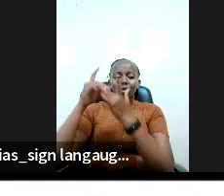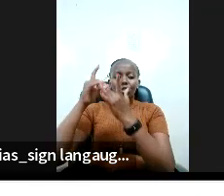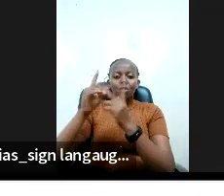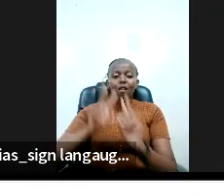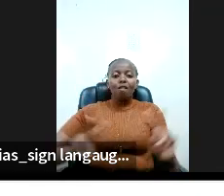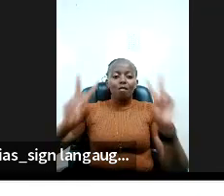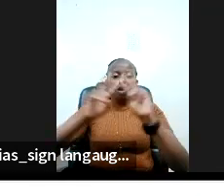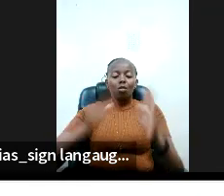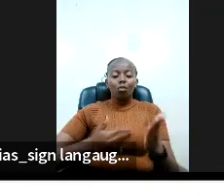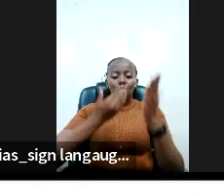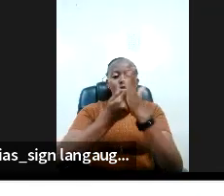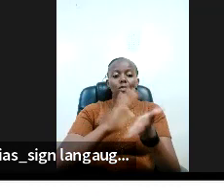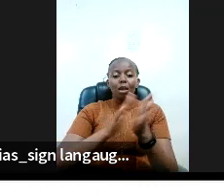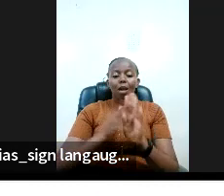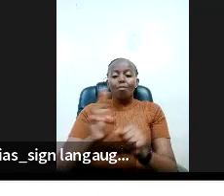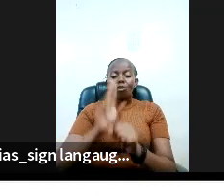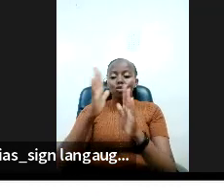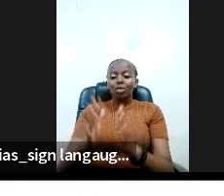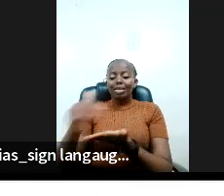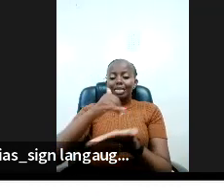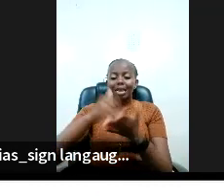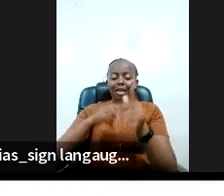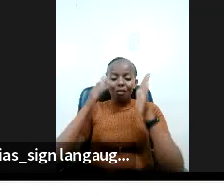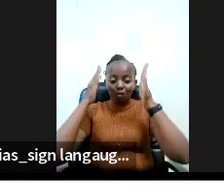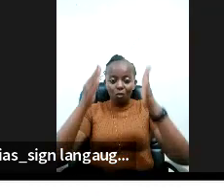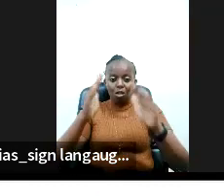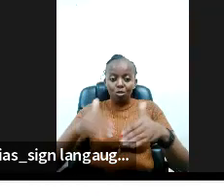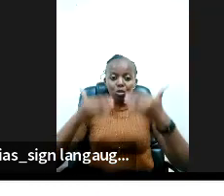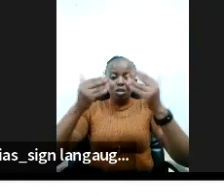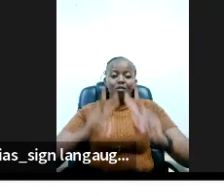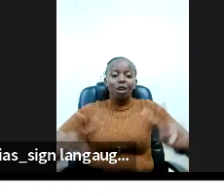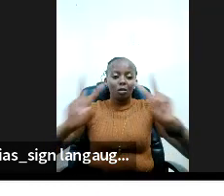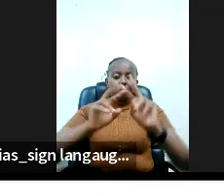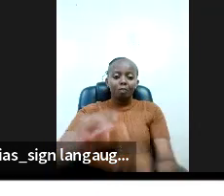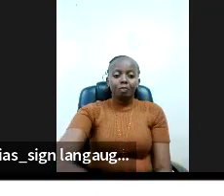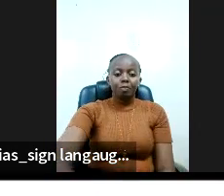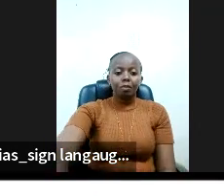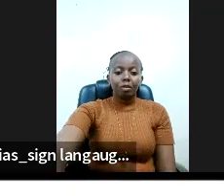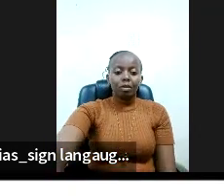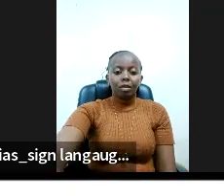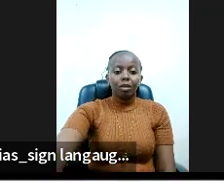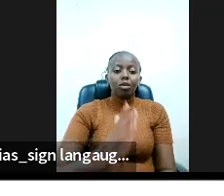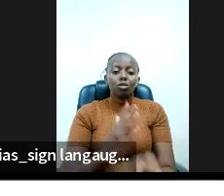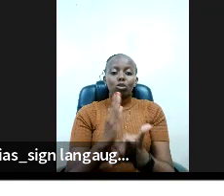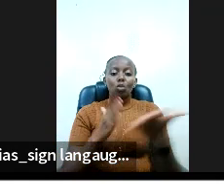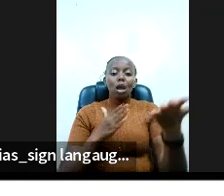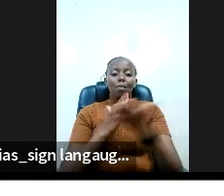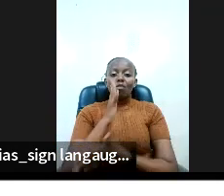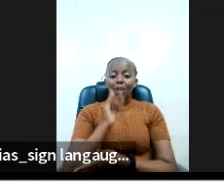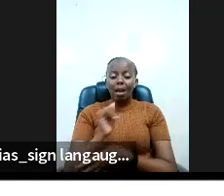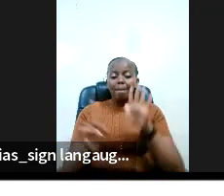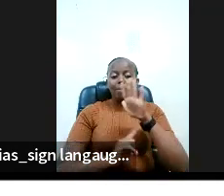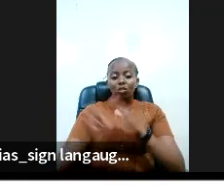proposition of being user-centered and committed to delivering on value. We are accredited by the Ministry of Education in Kenya and